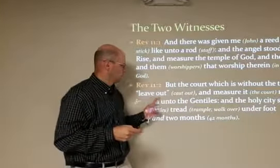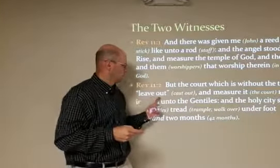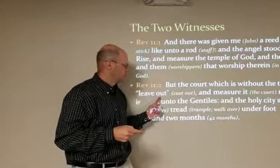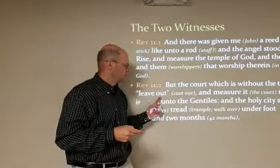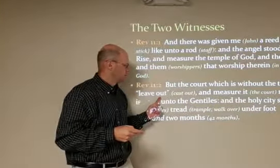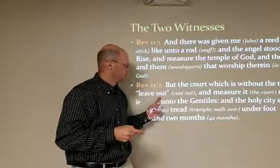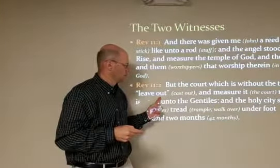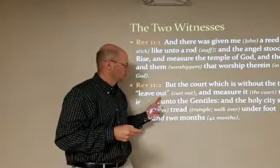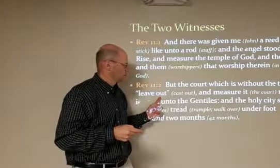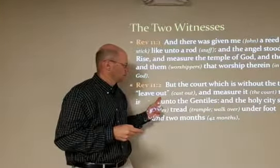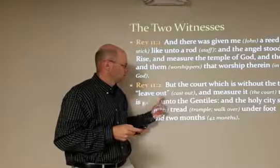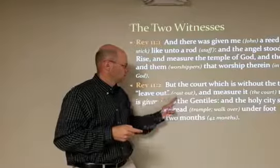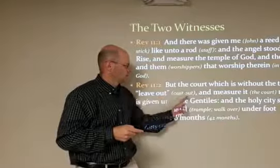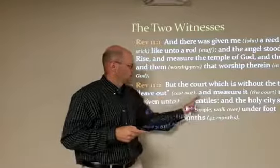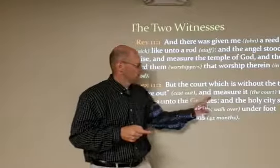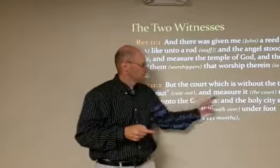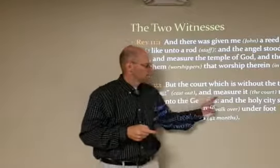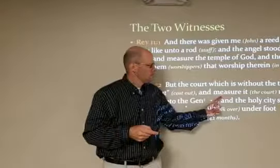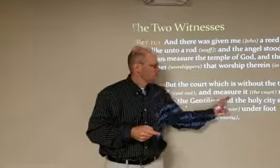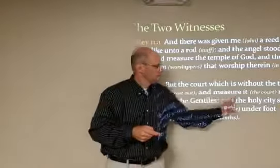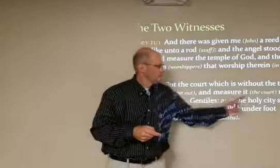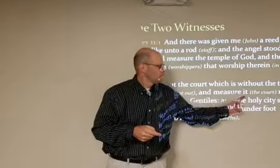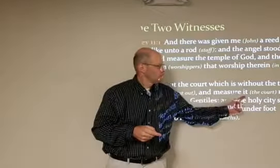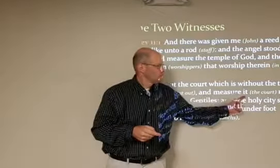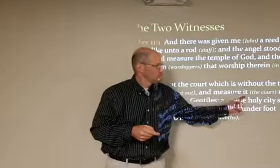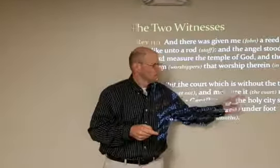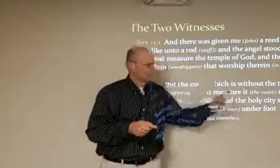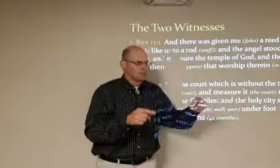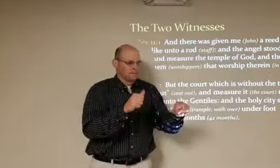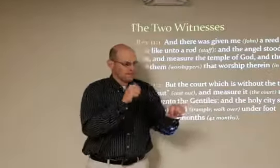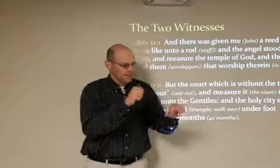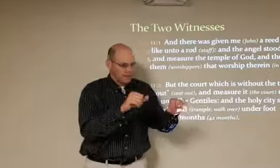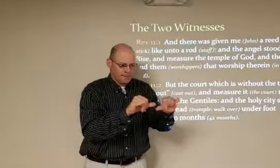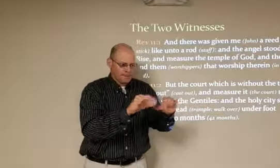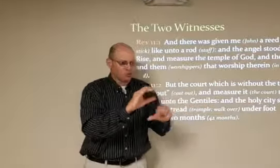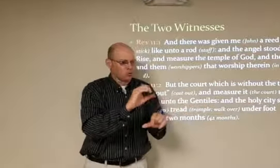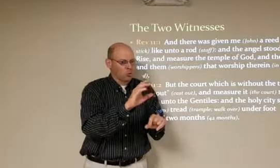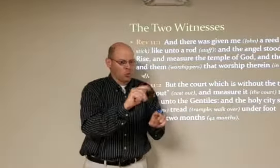Okay, it says leave out and measure it not.